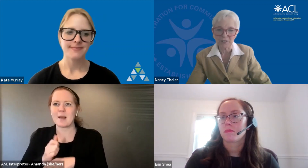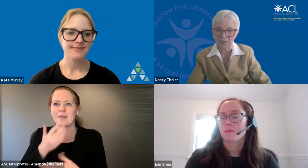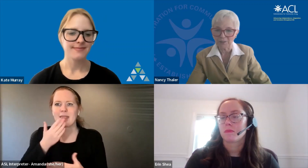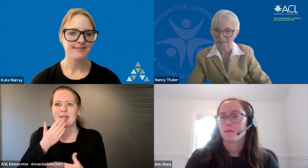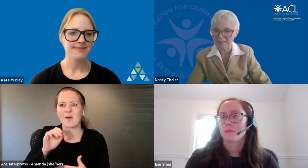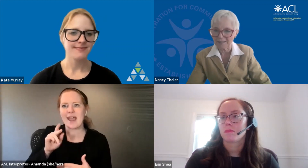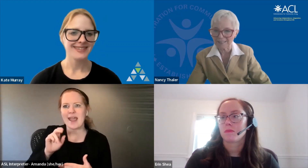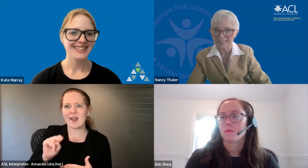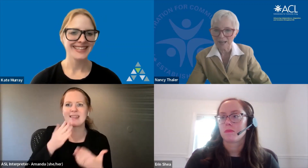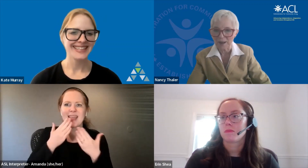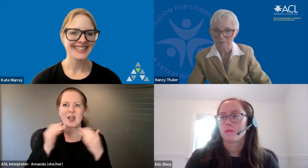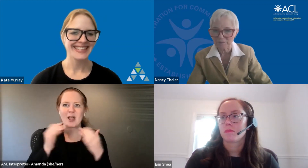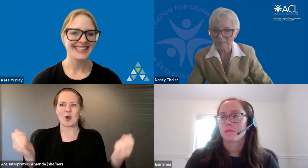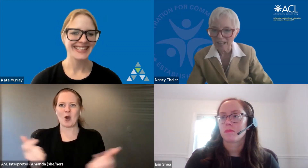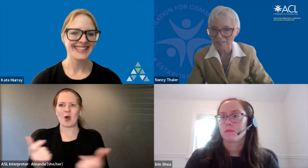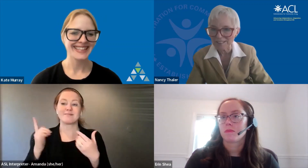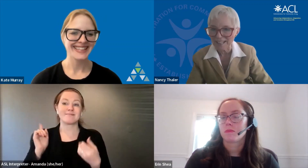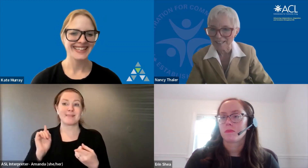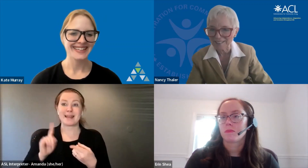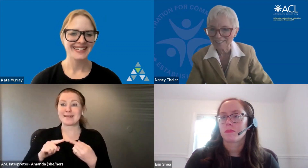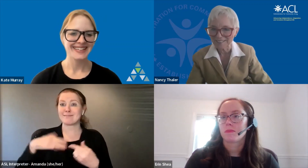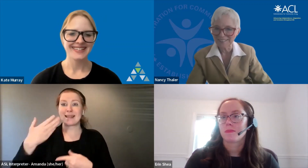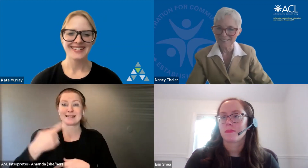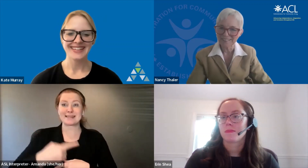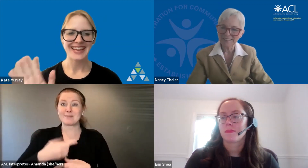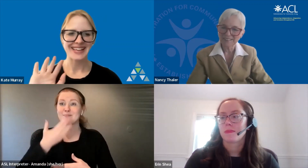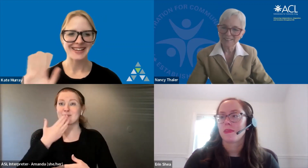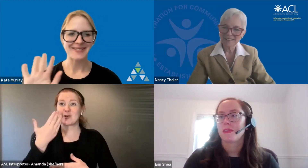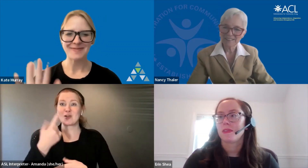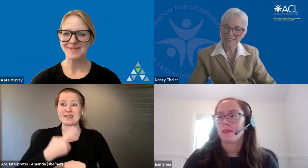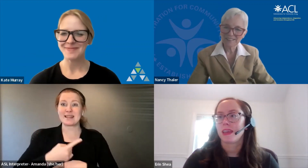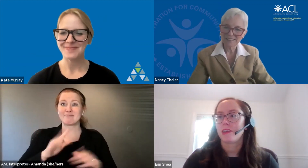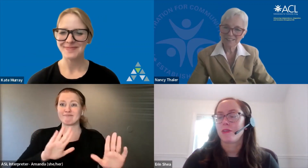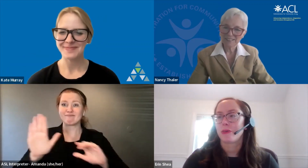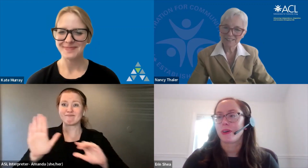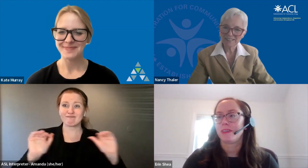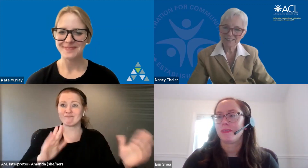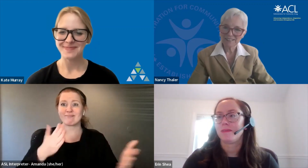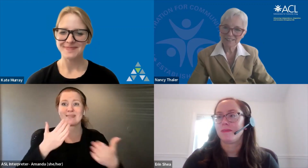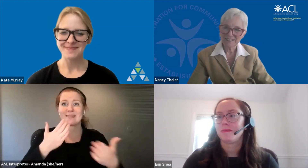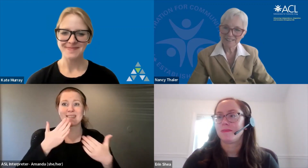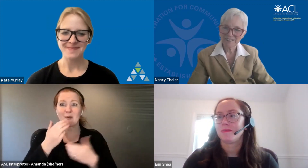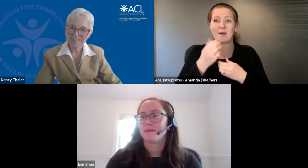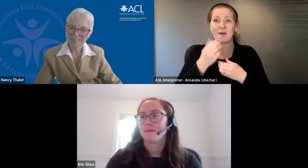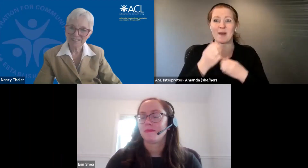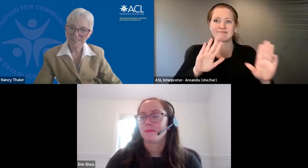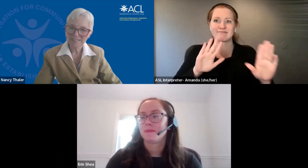to all of you. Until next time, have a good day. Thank you. Thank you, everyone.